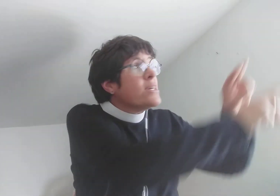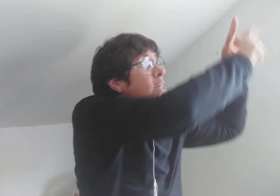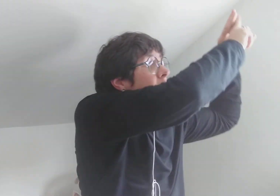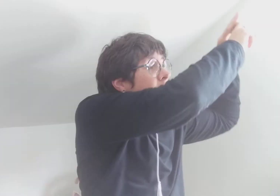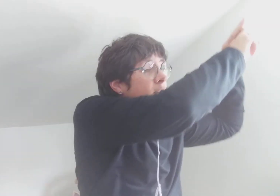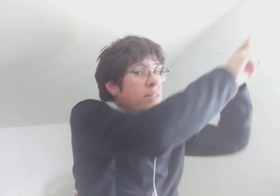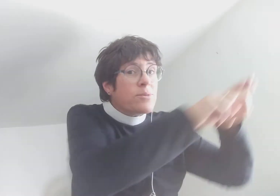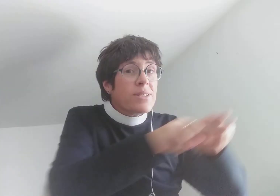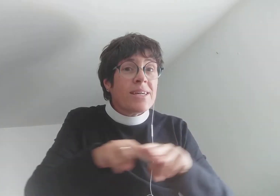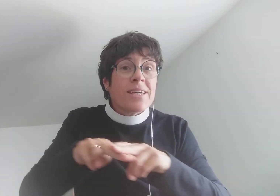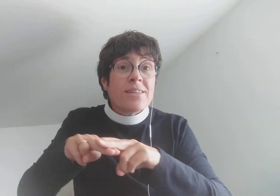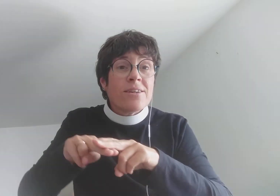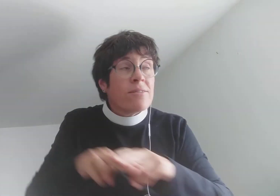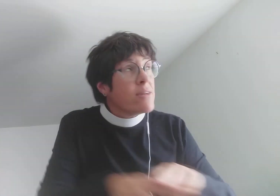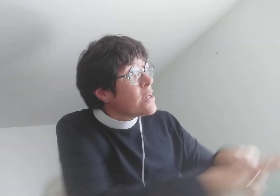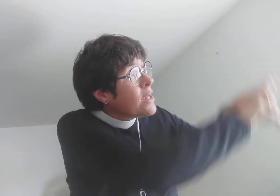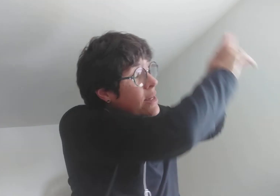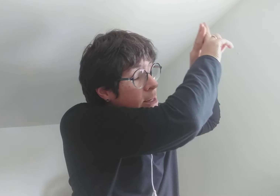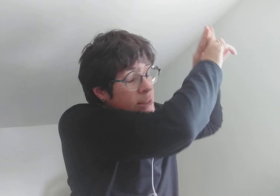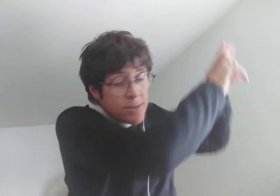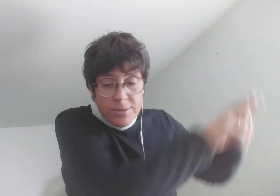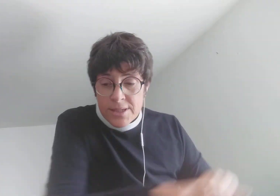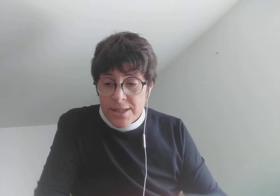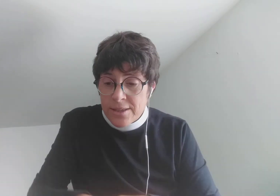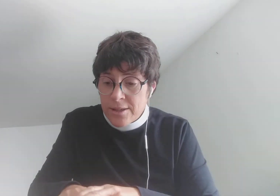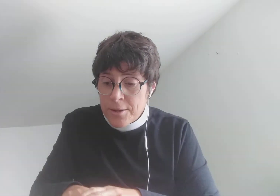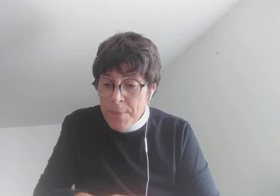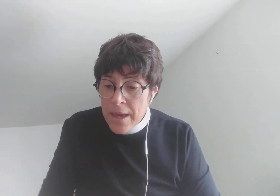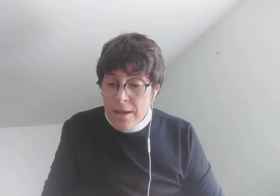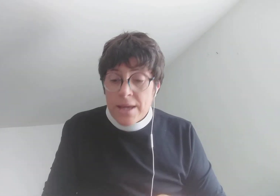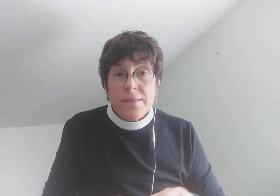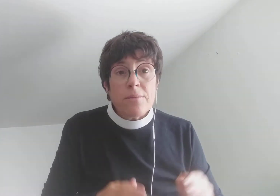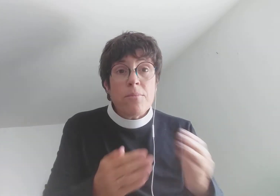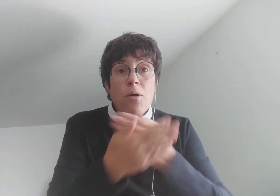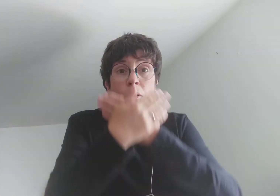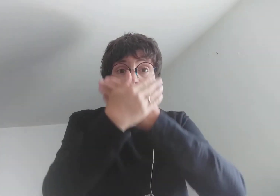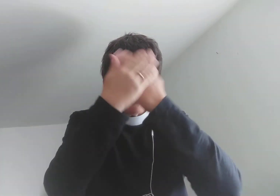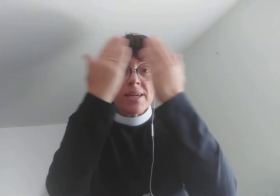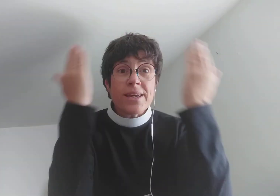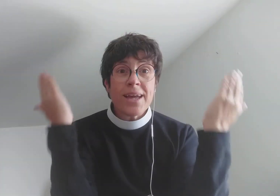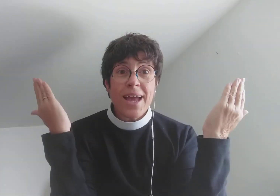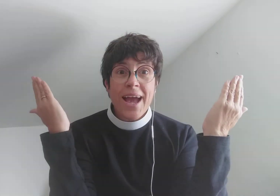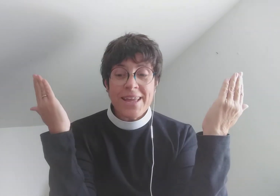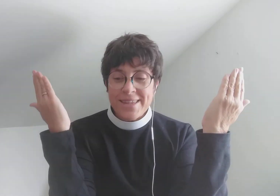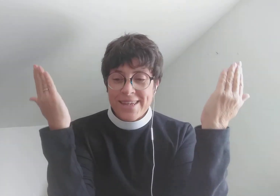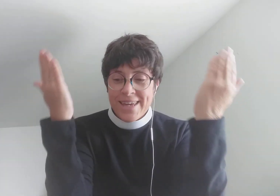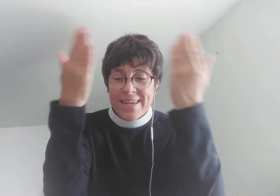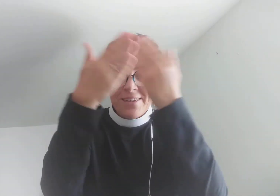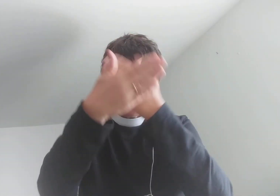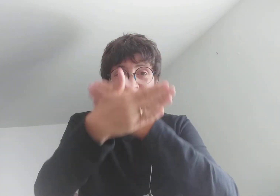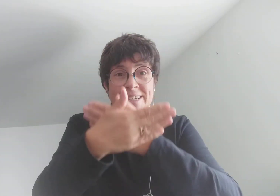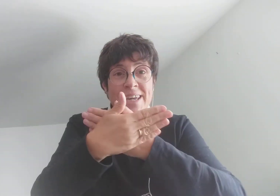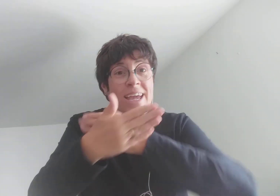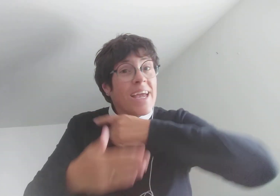you. He is with you, he is with you in the morning. morning and the evening, in